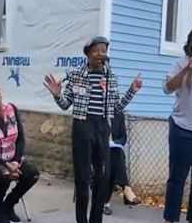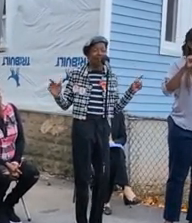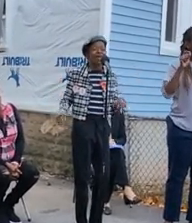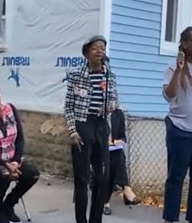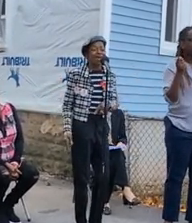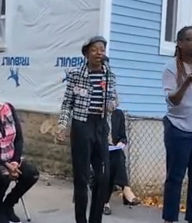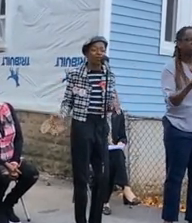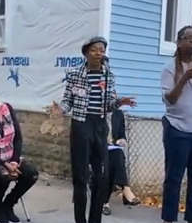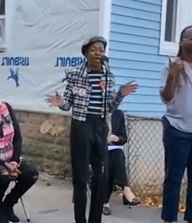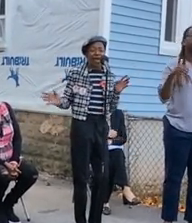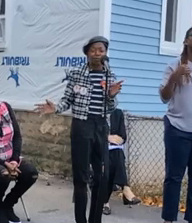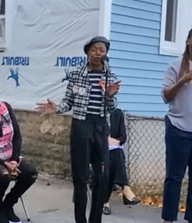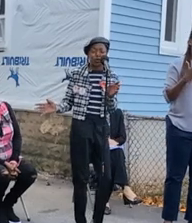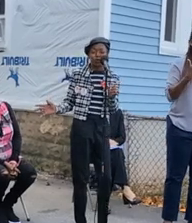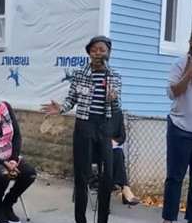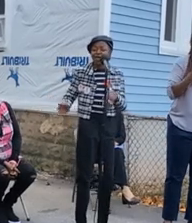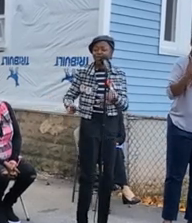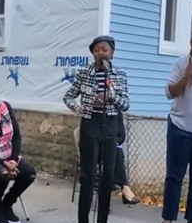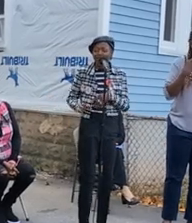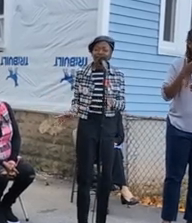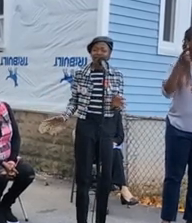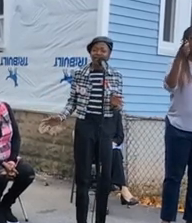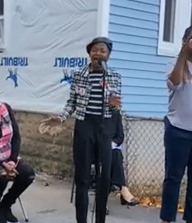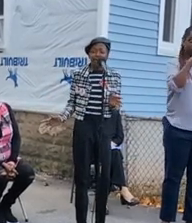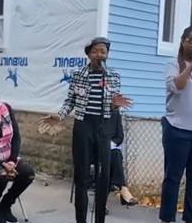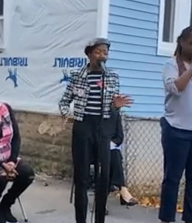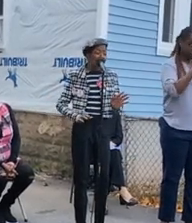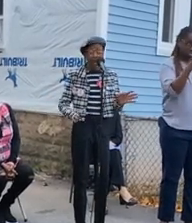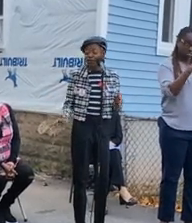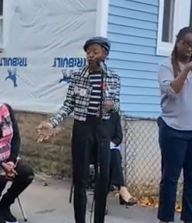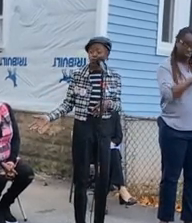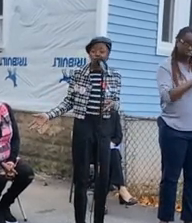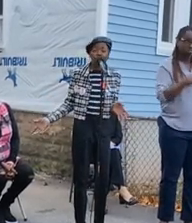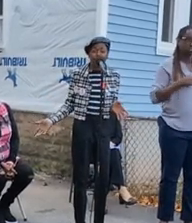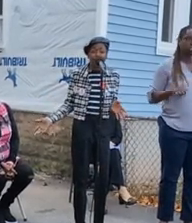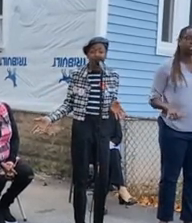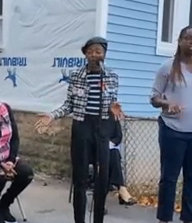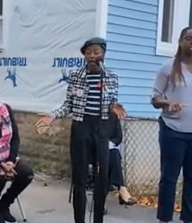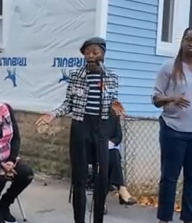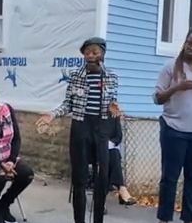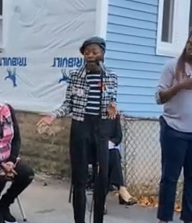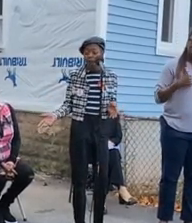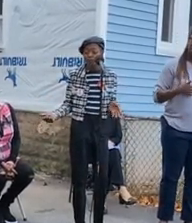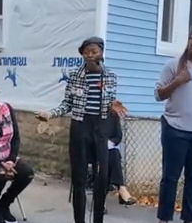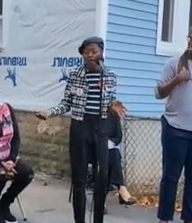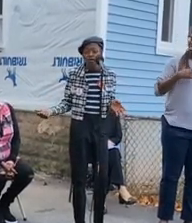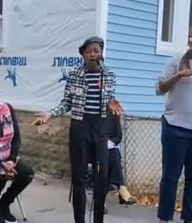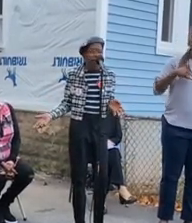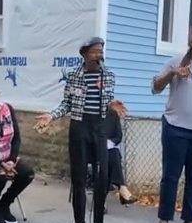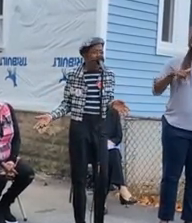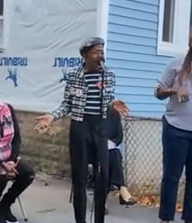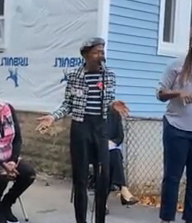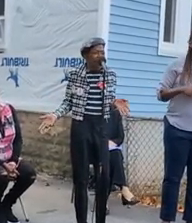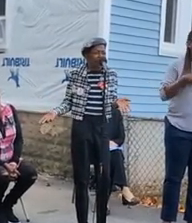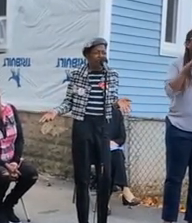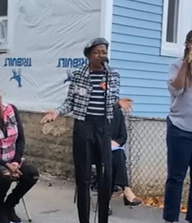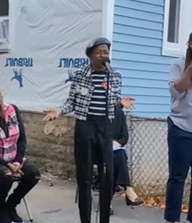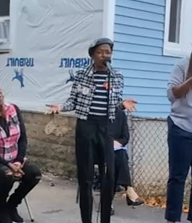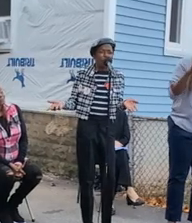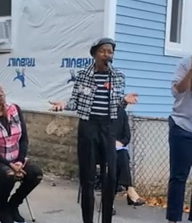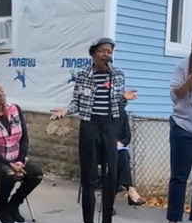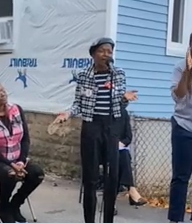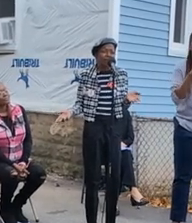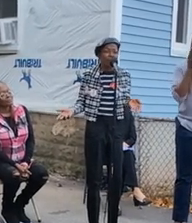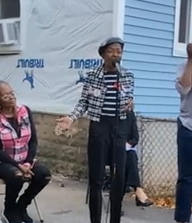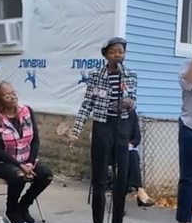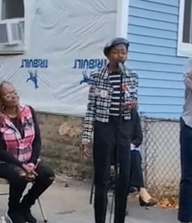of our life, and we're able to make things happen. Don't have to worry about going and anything's gonna